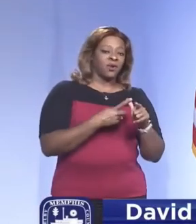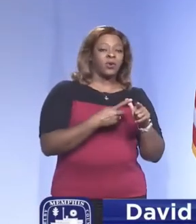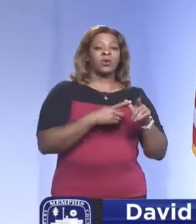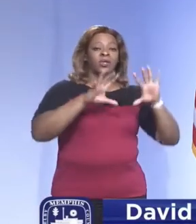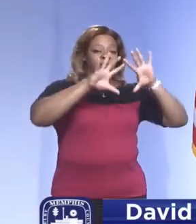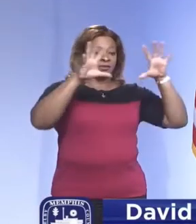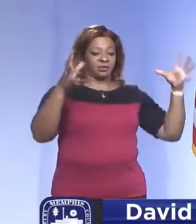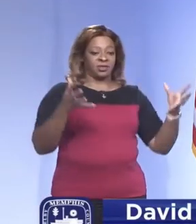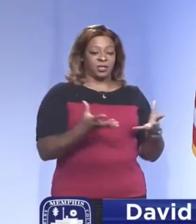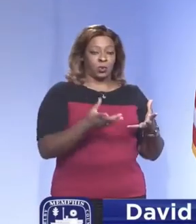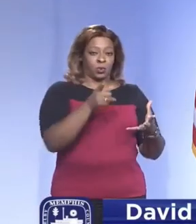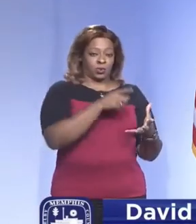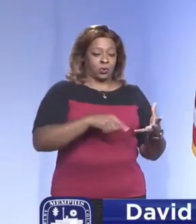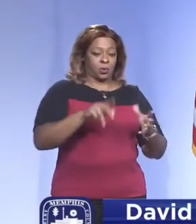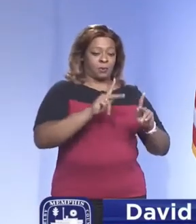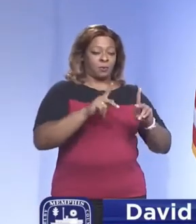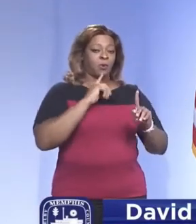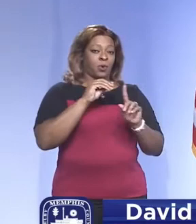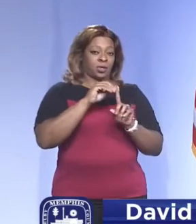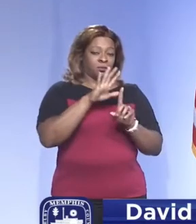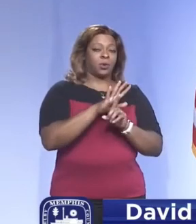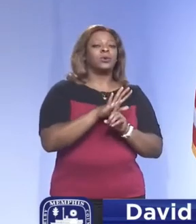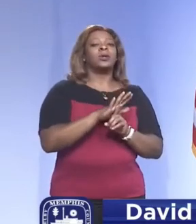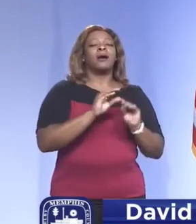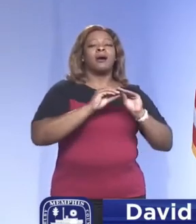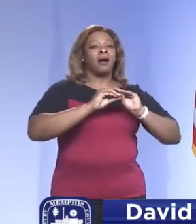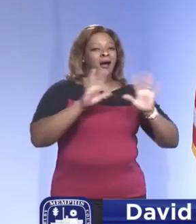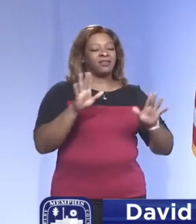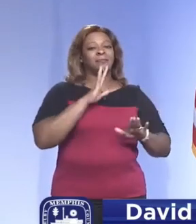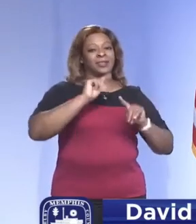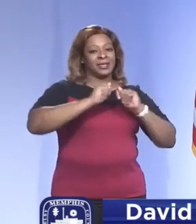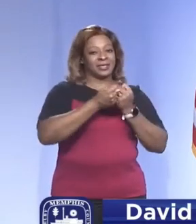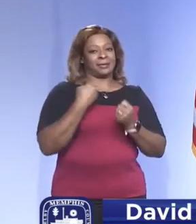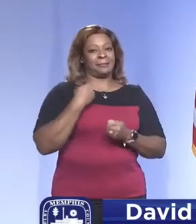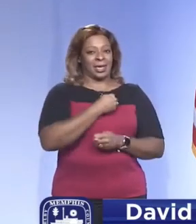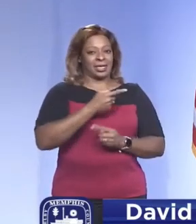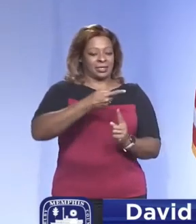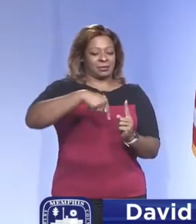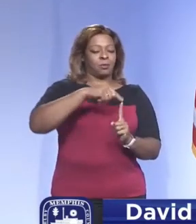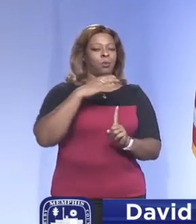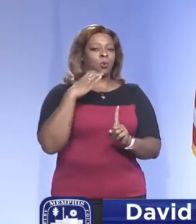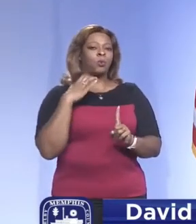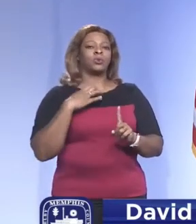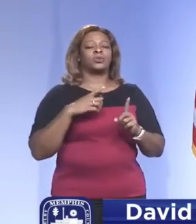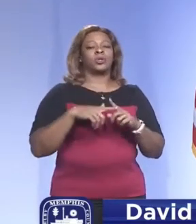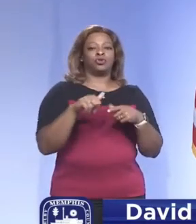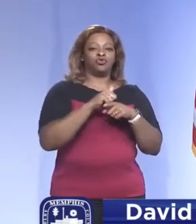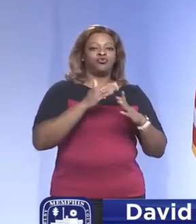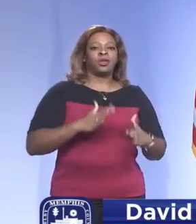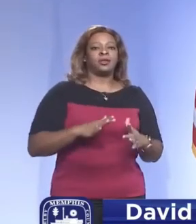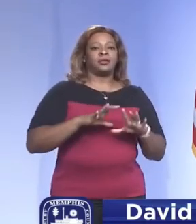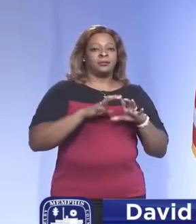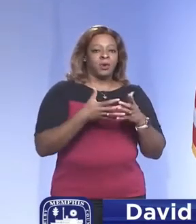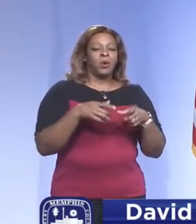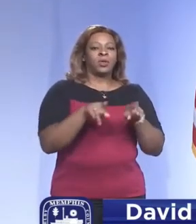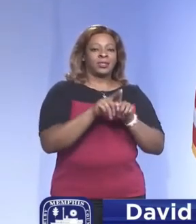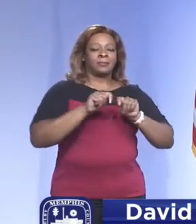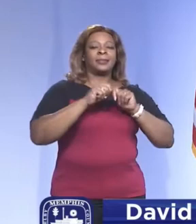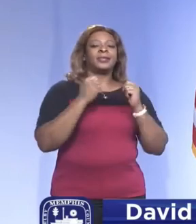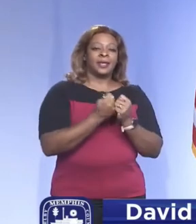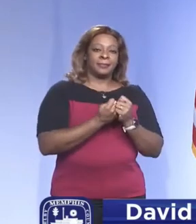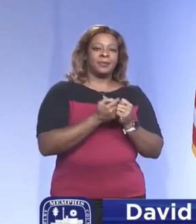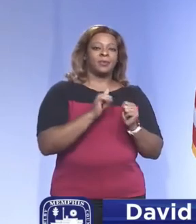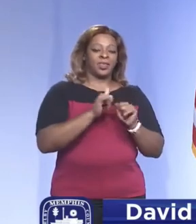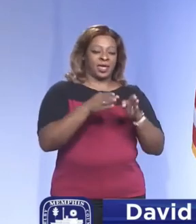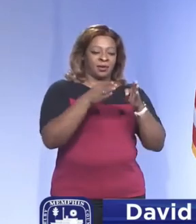or first circle of exposure would obviously be teammates, coaches, and trainers on the same team with an